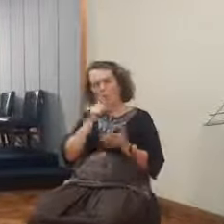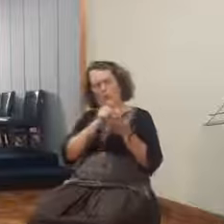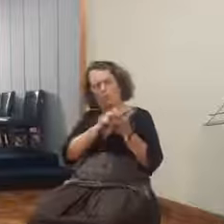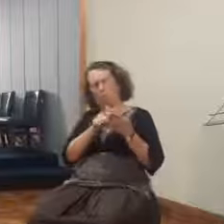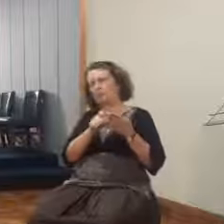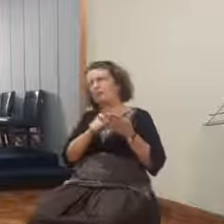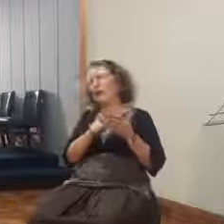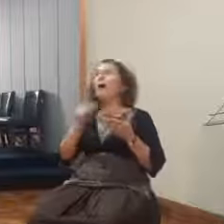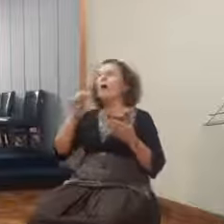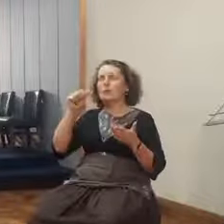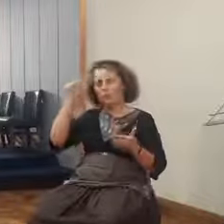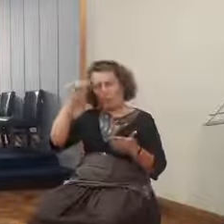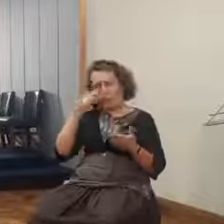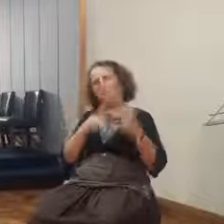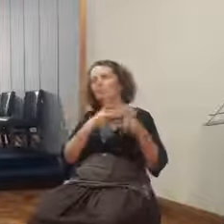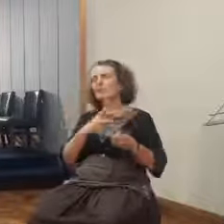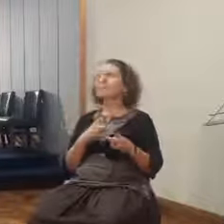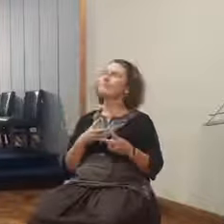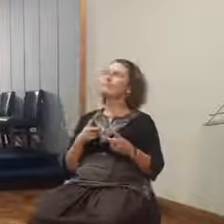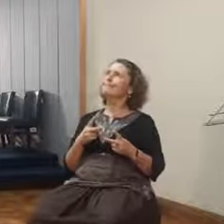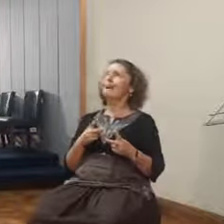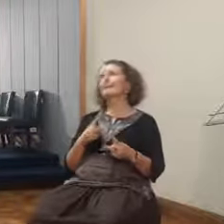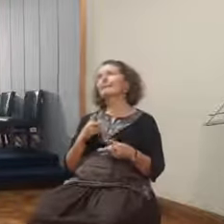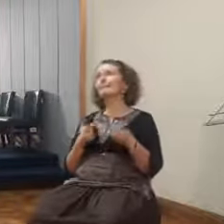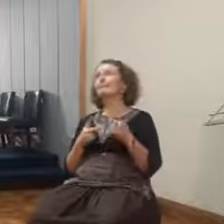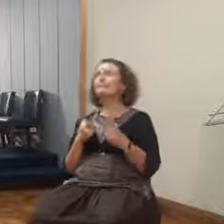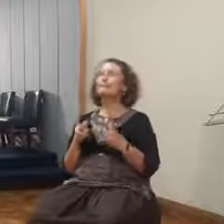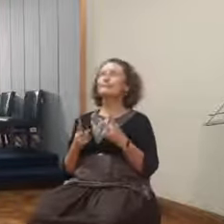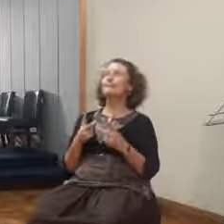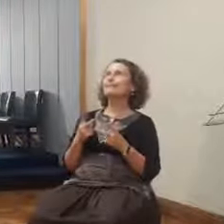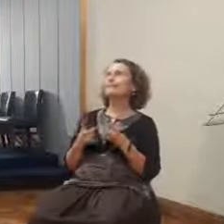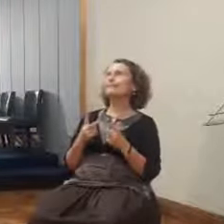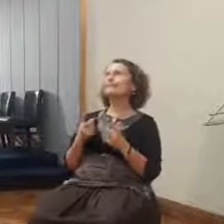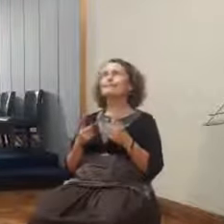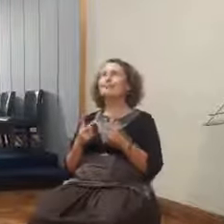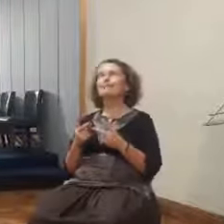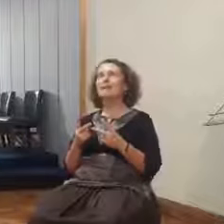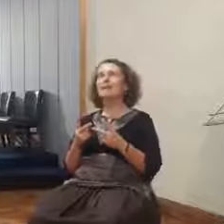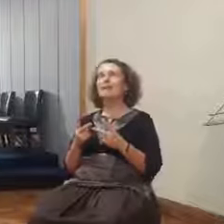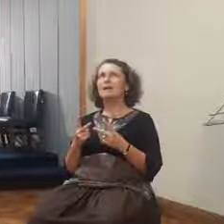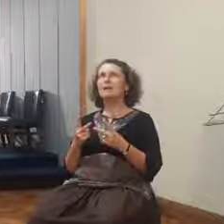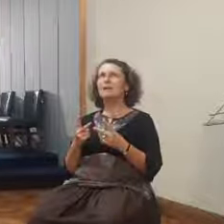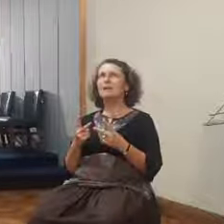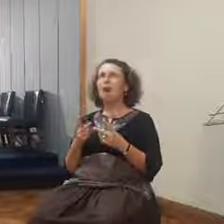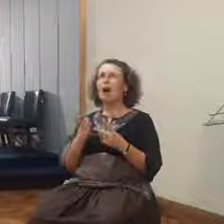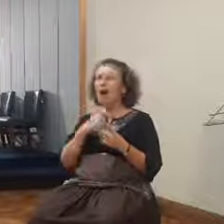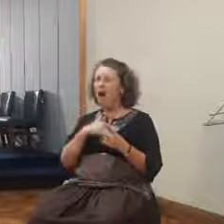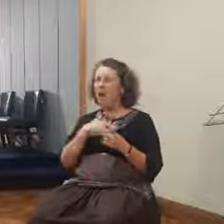the danger. But we can just sing these words, we can repeat these words, you know you can sing in and be thinking about something